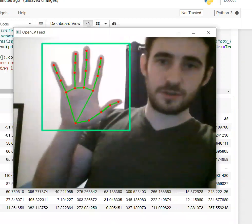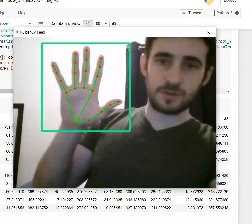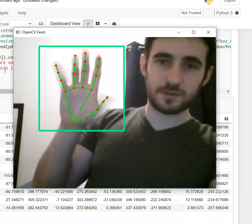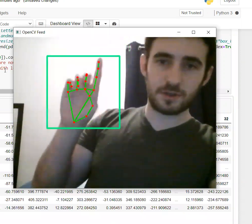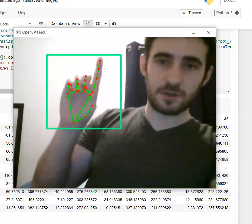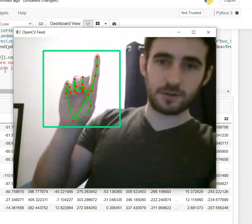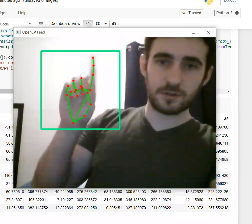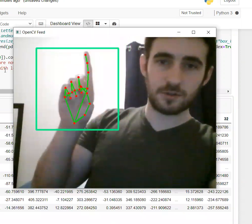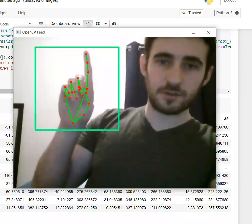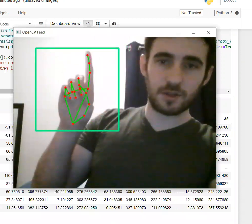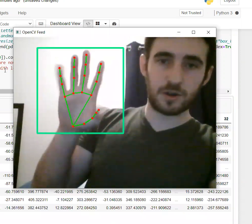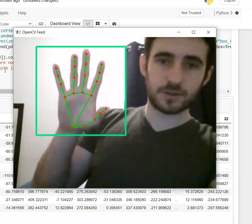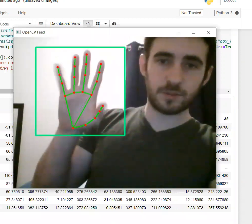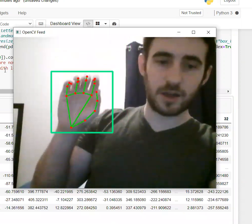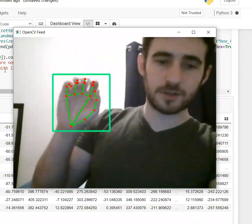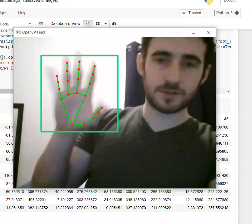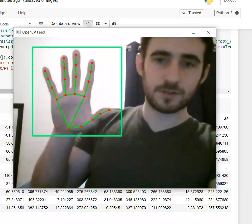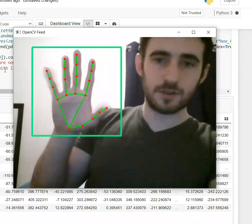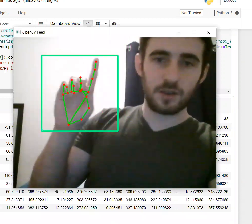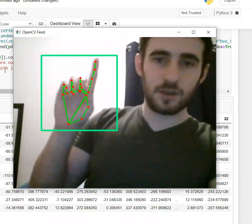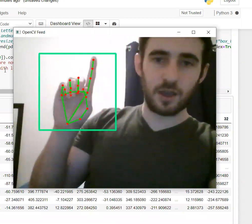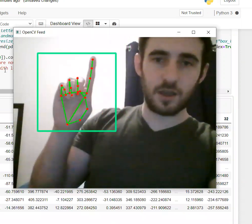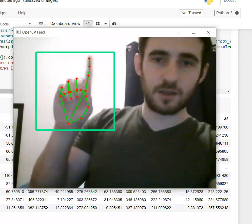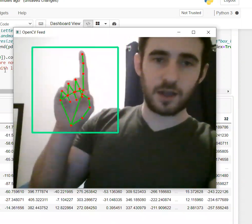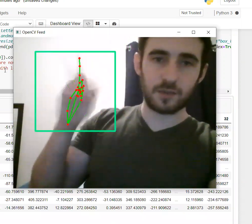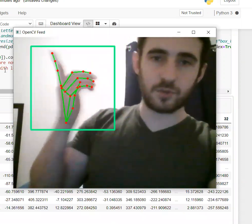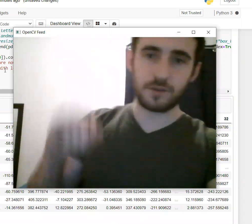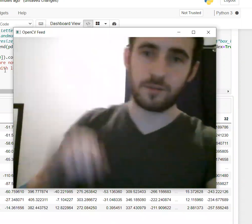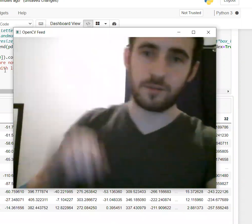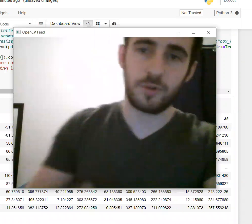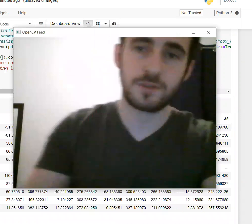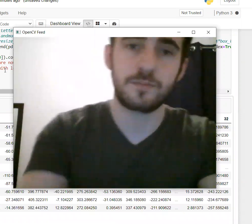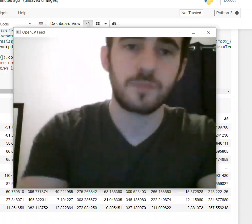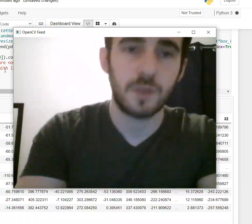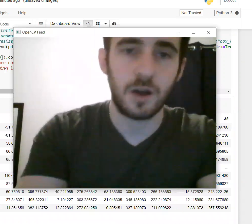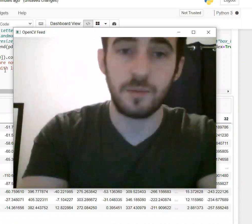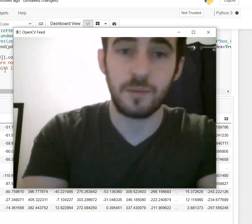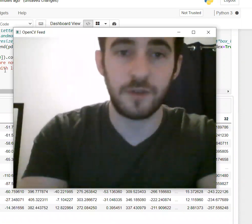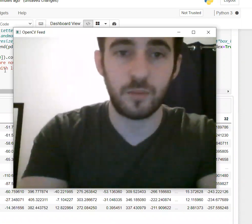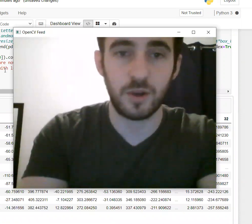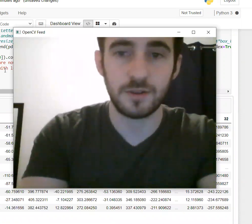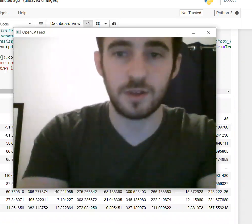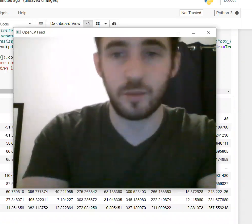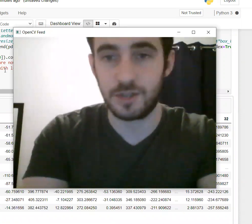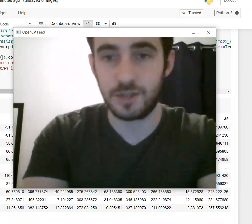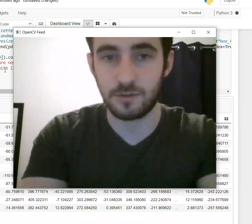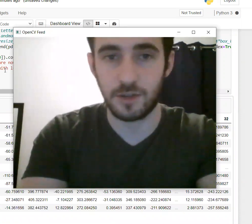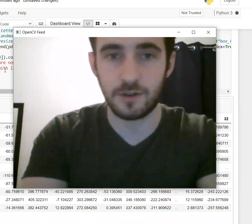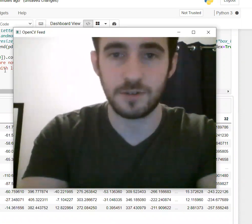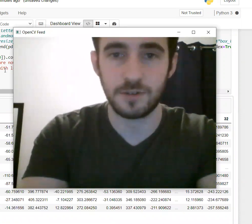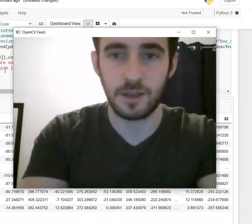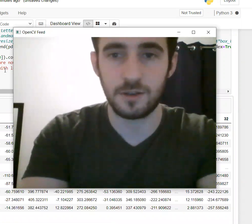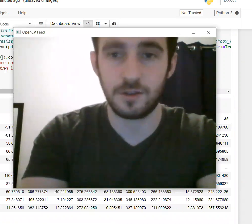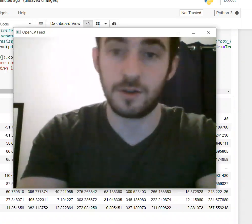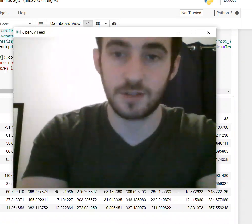basically you'll see, the landmarks, the box, and I can put in different points. If I press a particular letter,